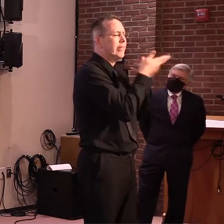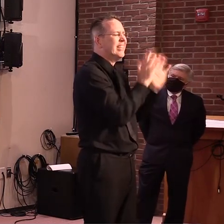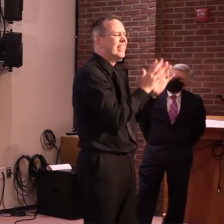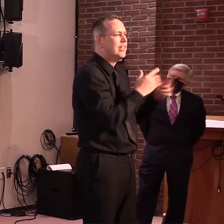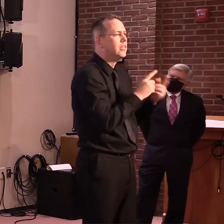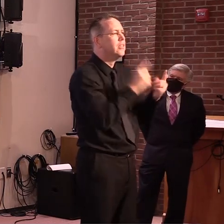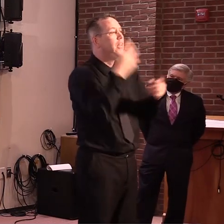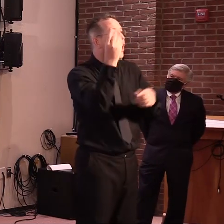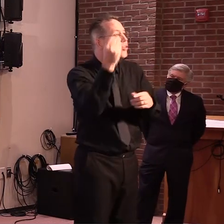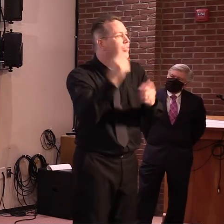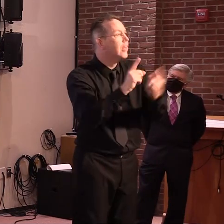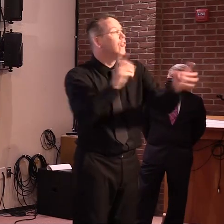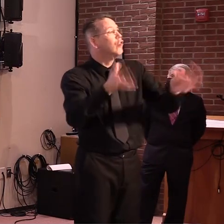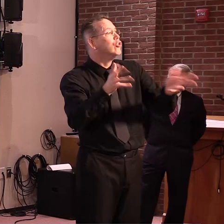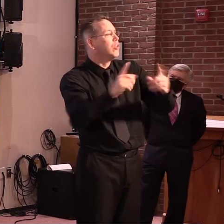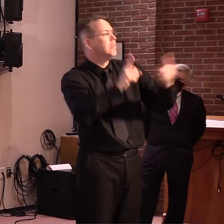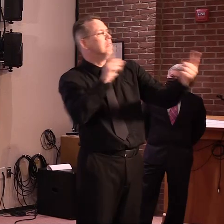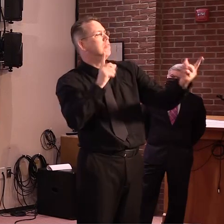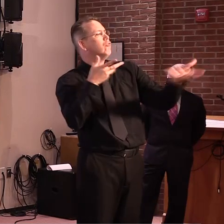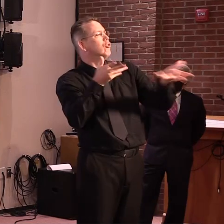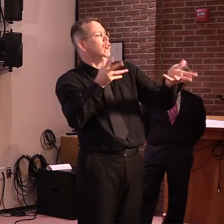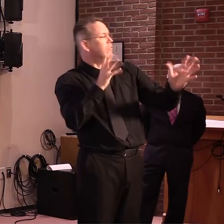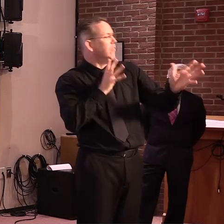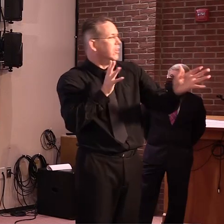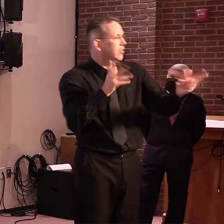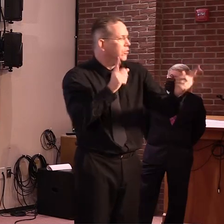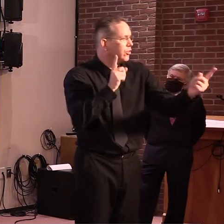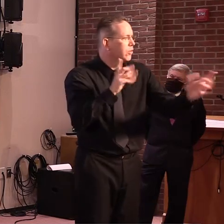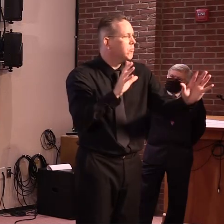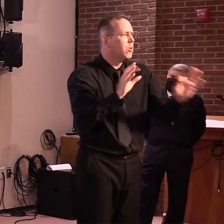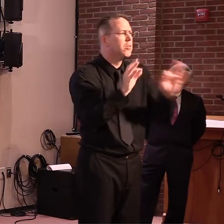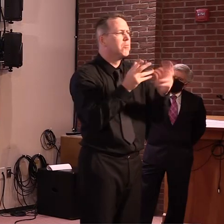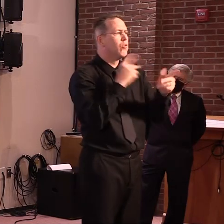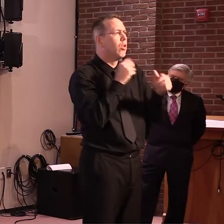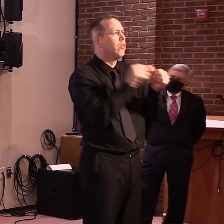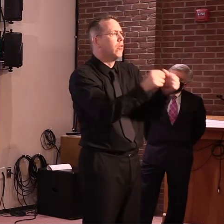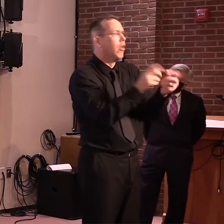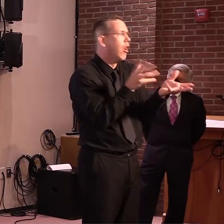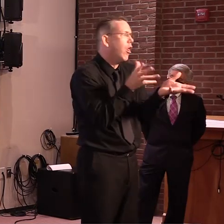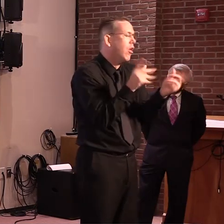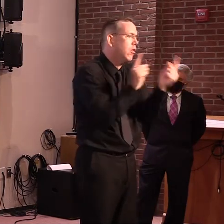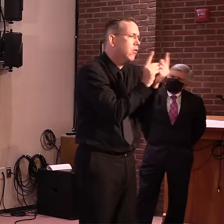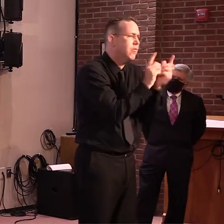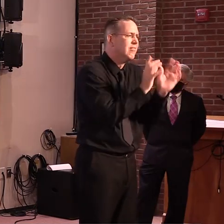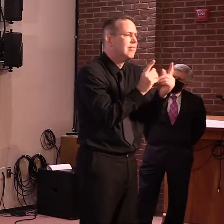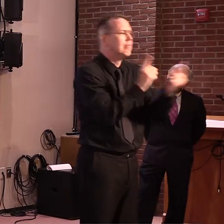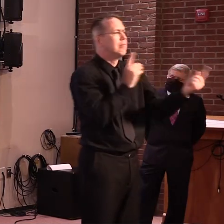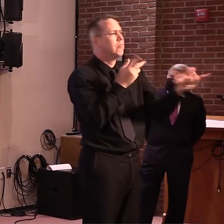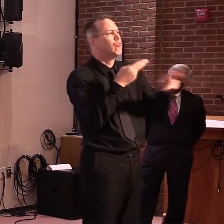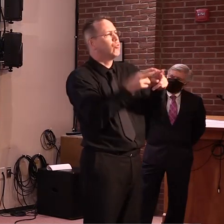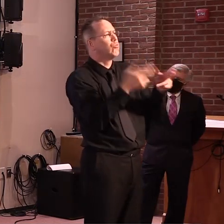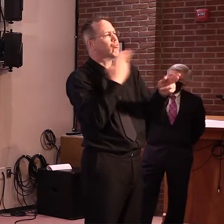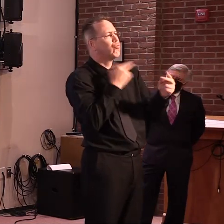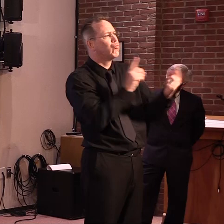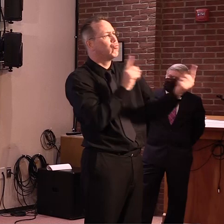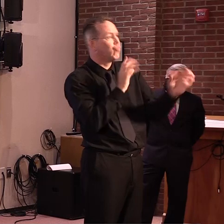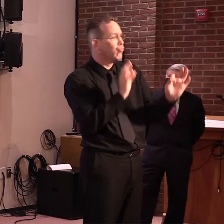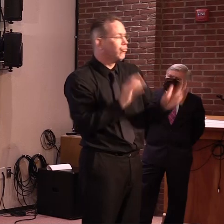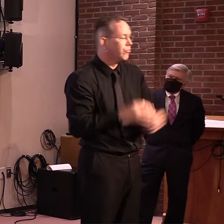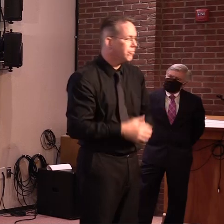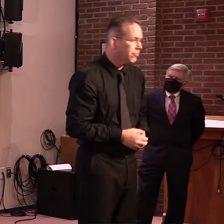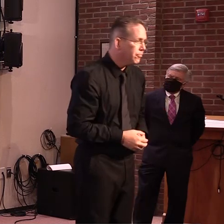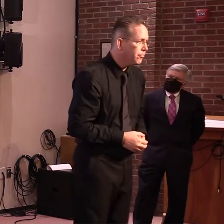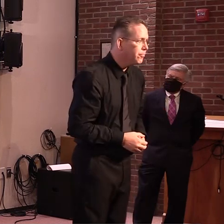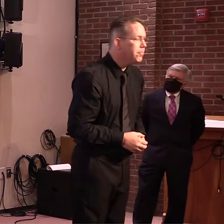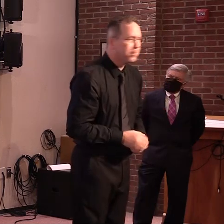that's the kind of philosophy I'd like people to use. And I understand, but just like if you're an older person and somebody